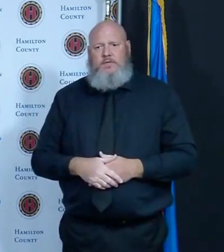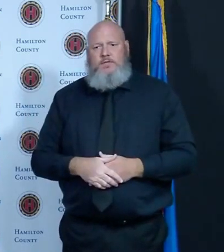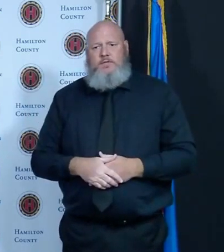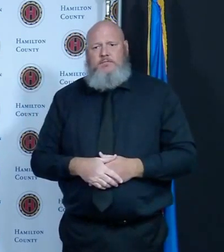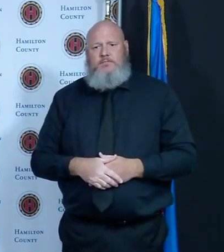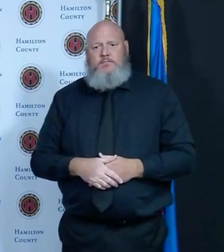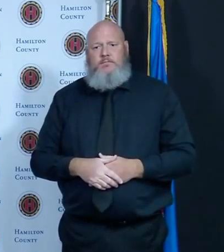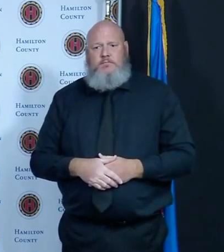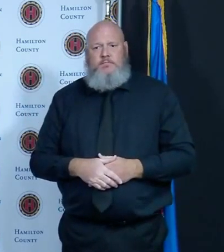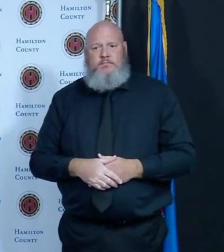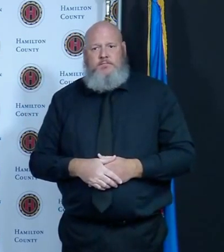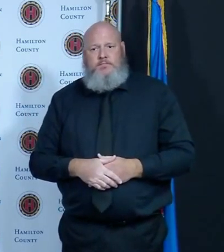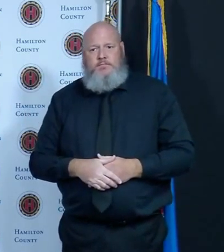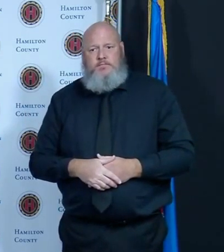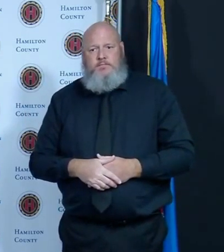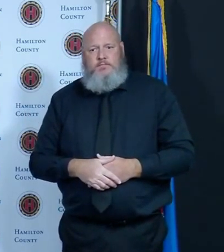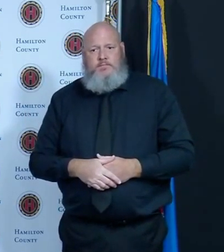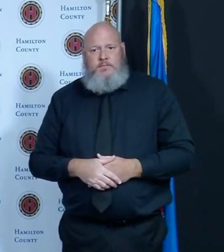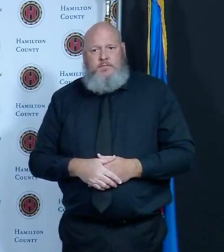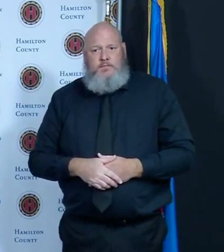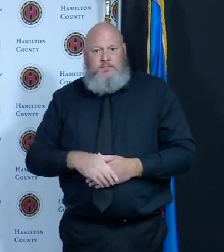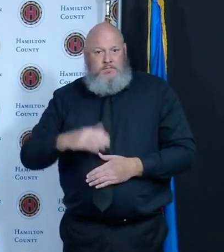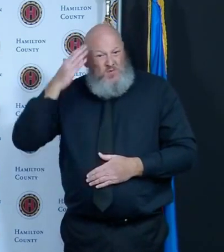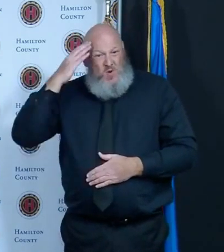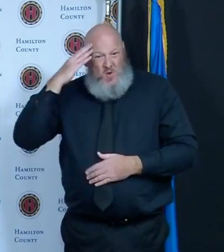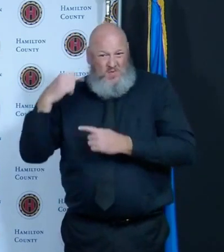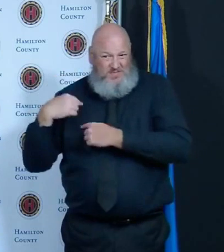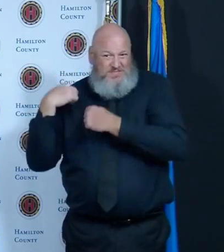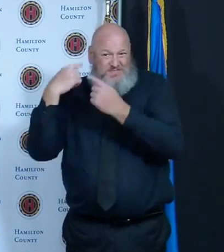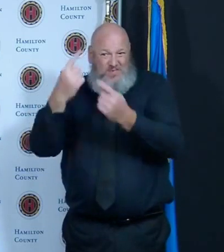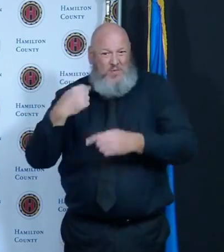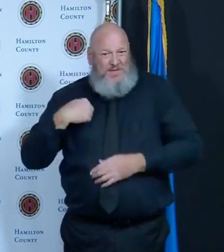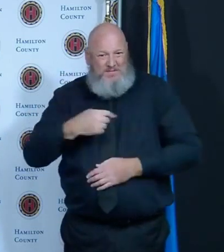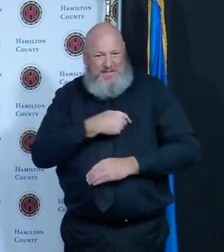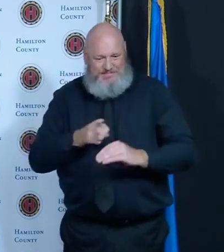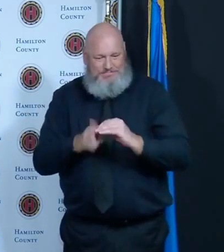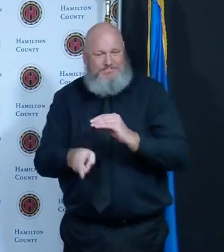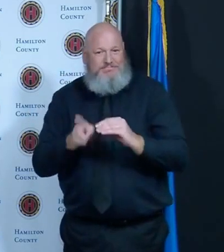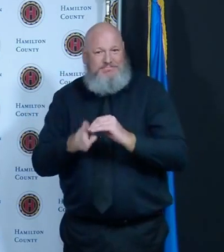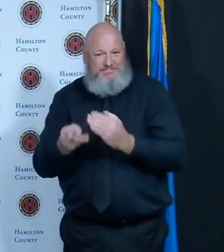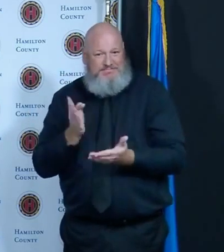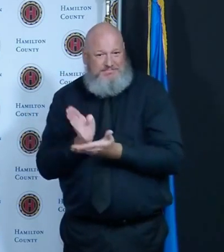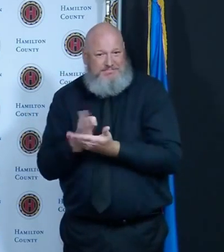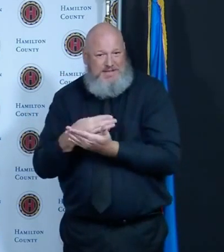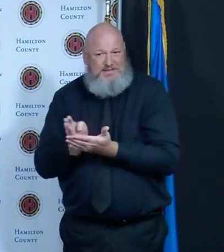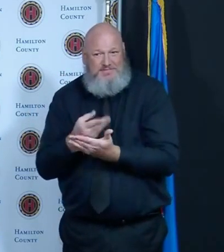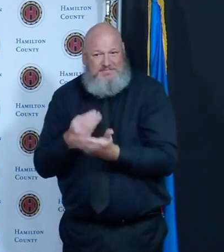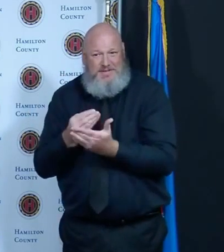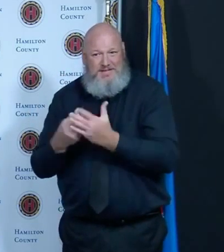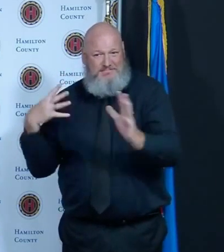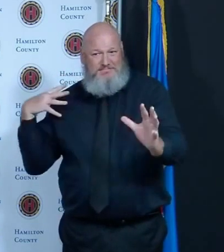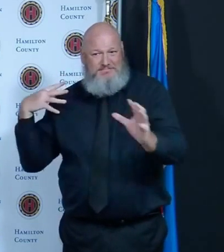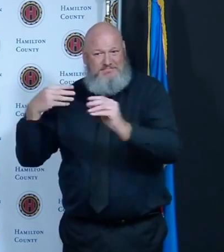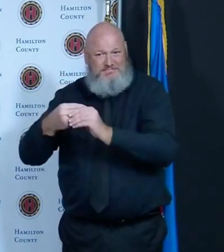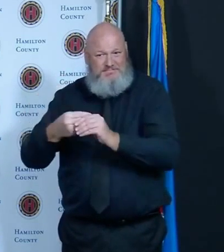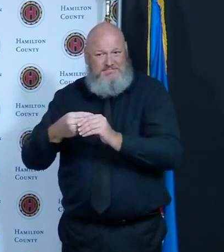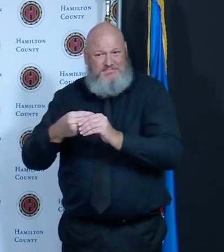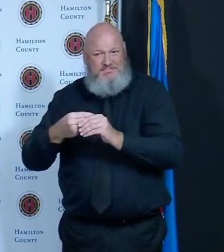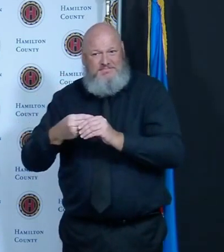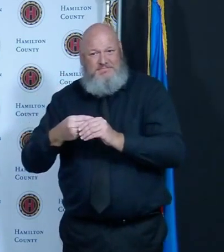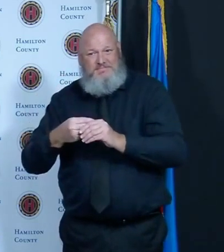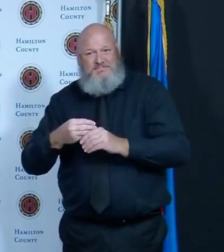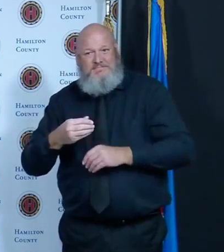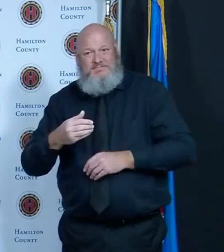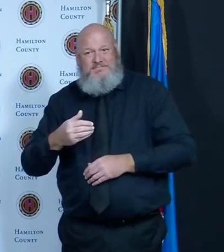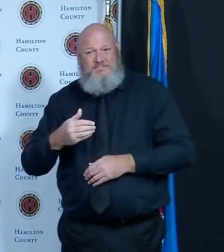of those strategies is redeploying some of our employees for a different purpose. And so internally,